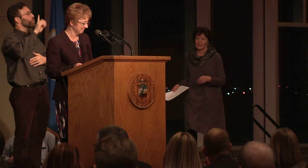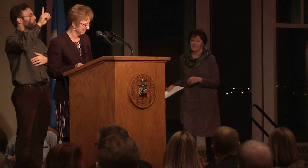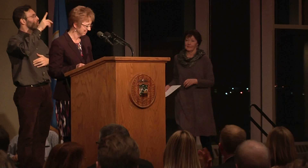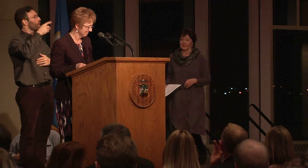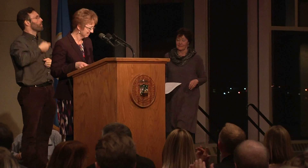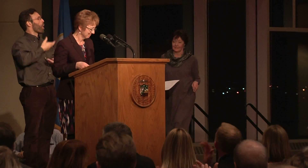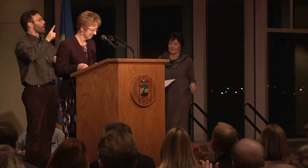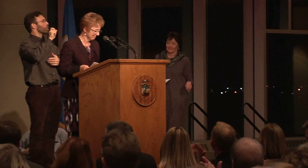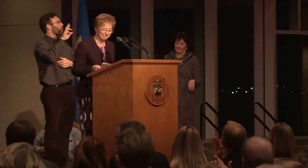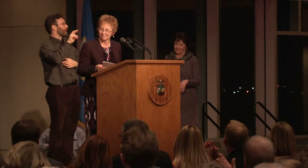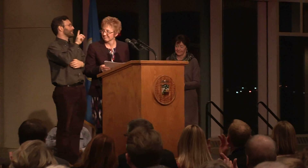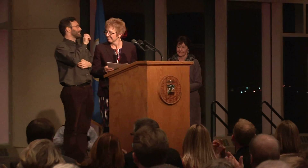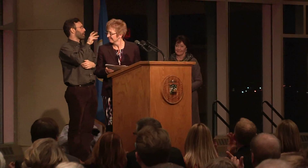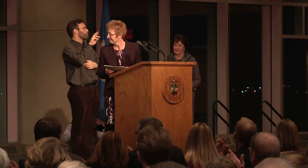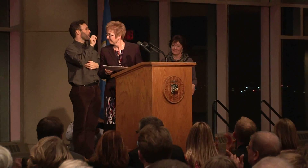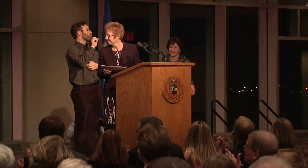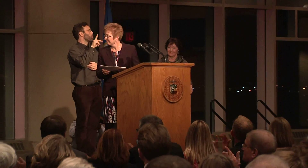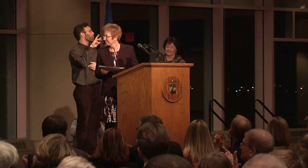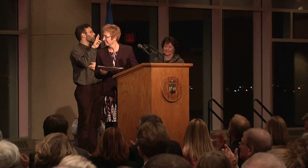Cooper.